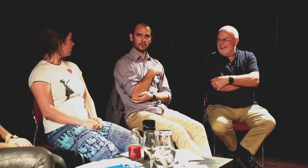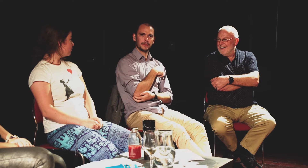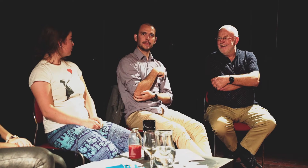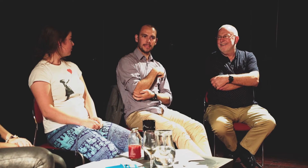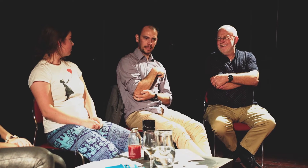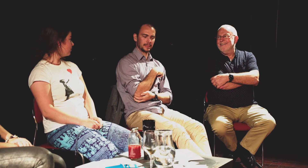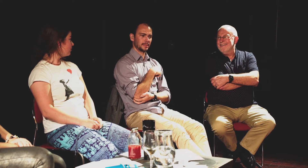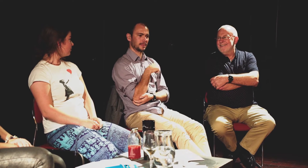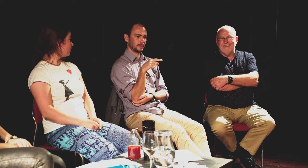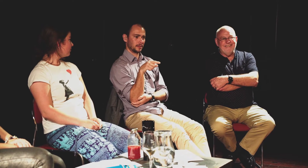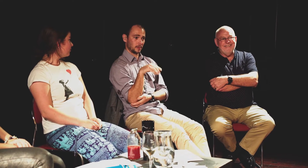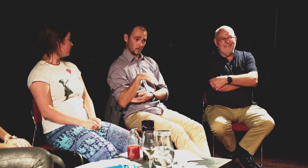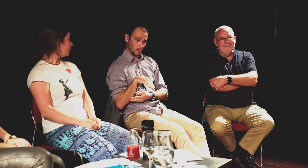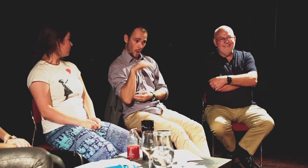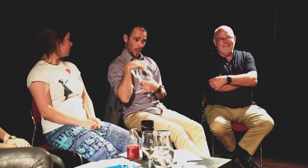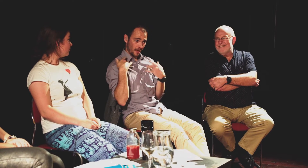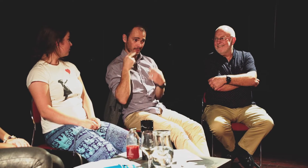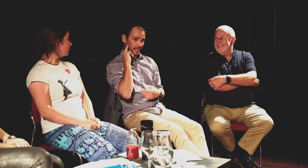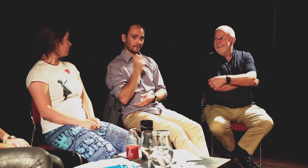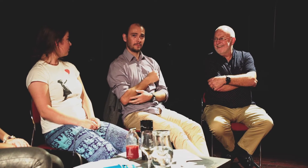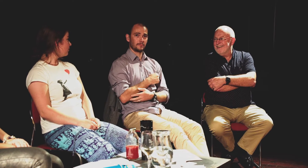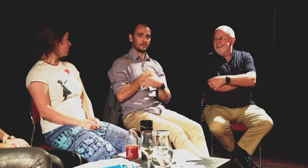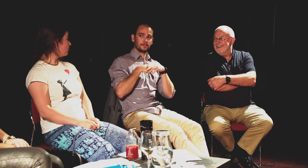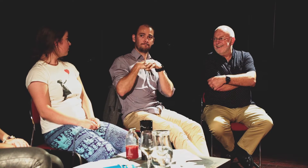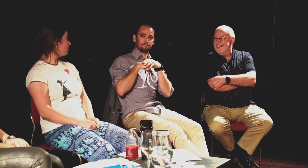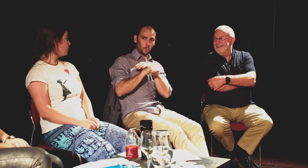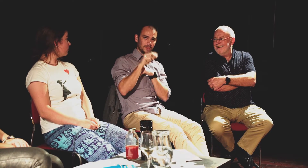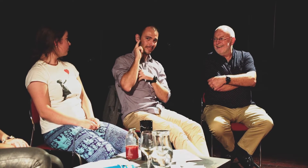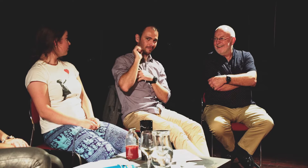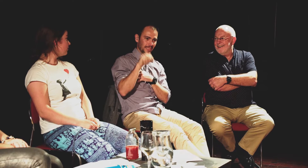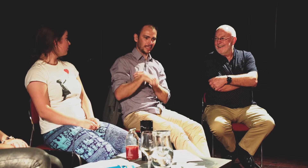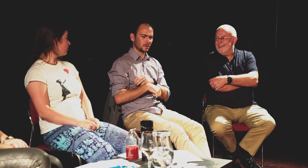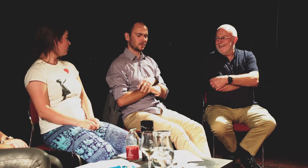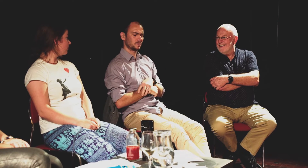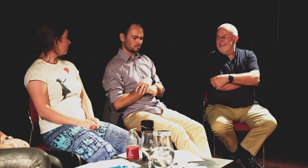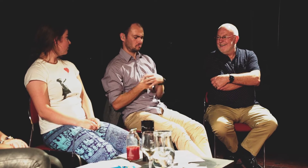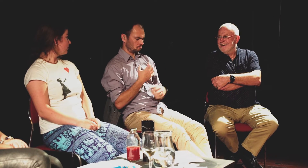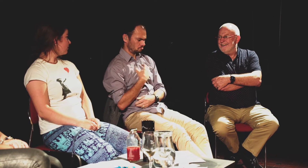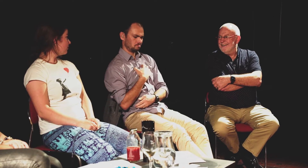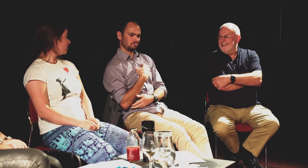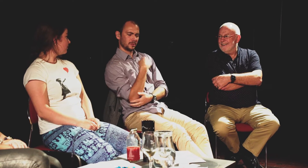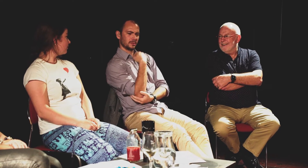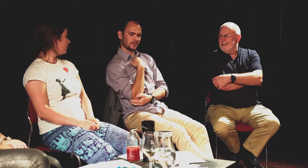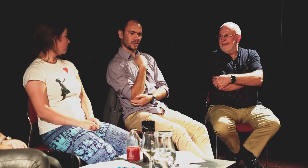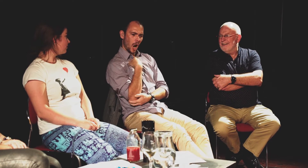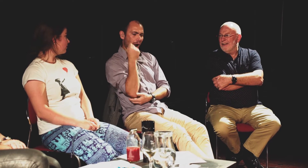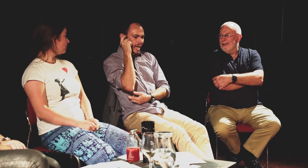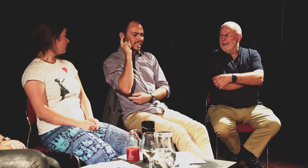right?" I'm like, "Well, yeah." "So all your life has been deaf?" "Yeah, I was born deaf." Okay.